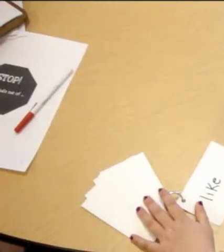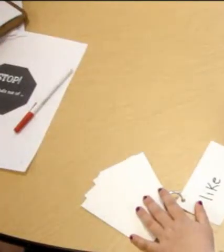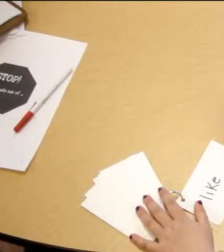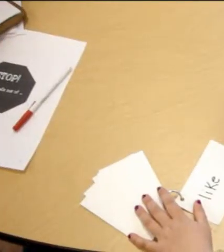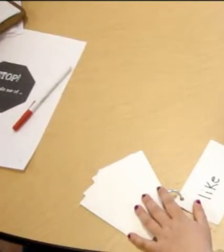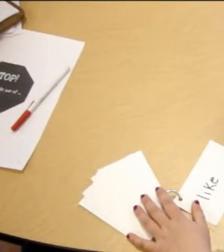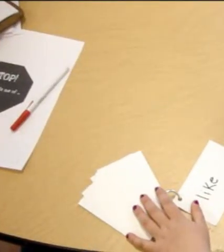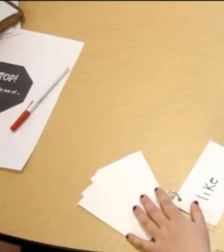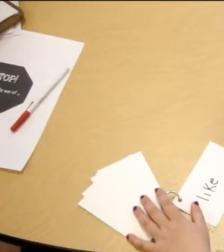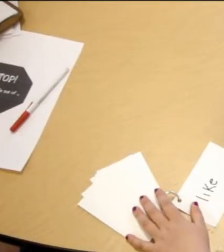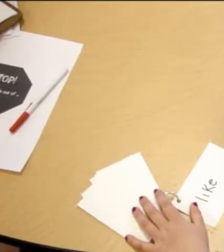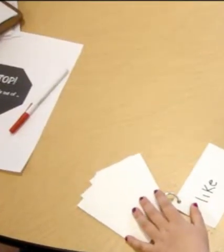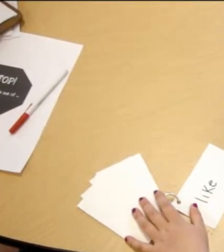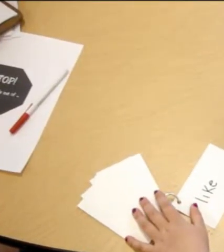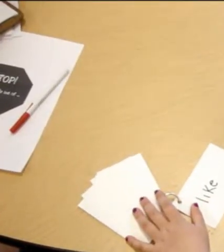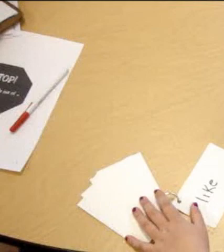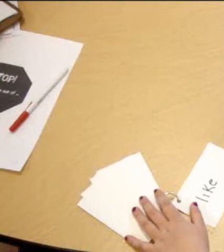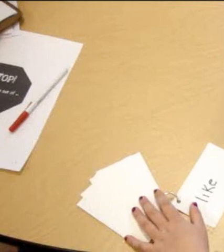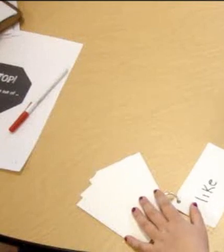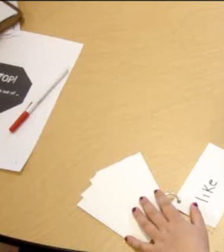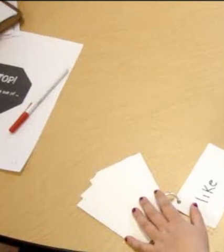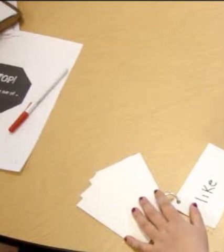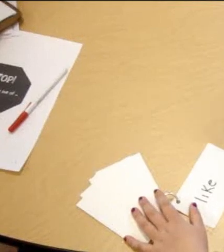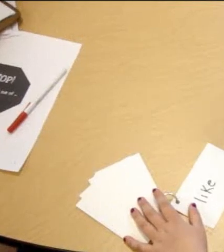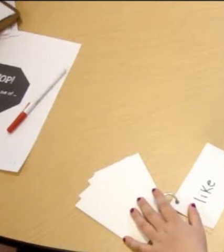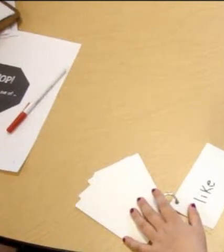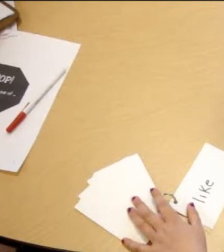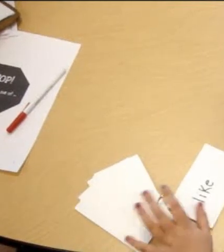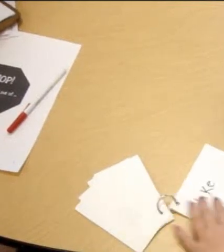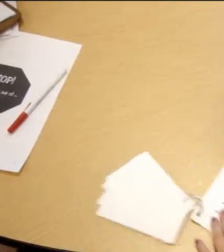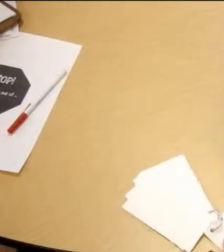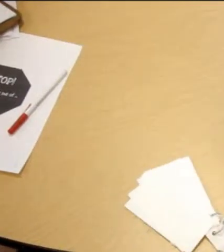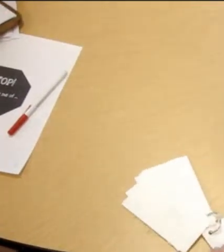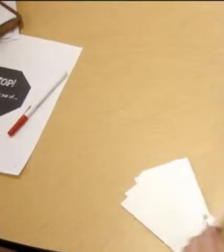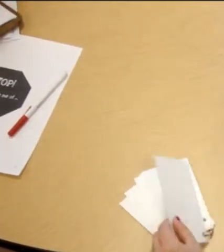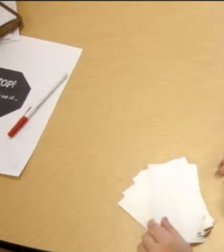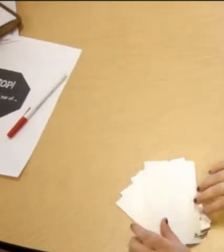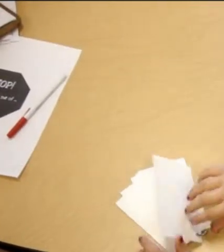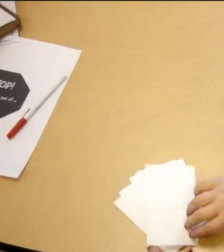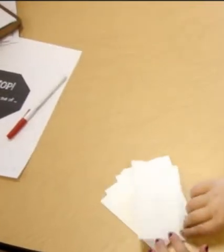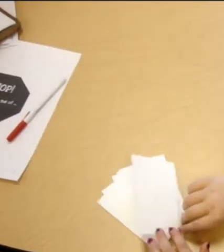L-I-K-E, like.